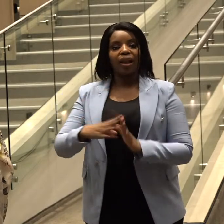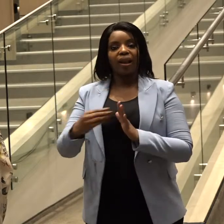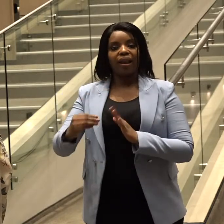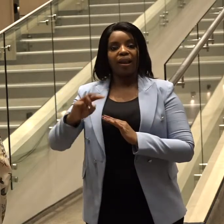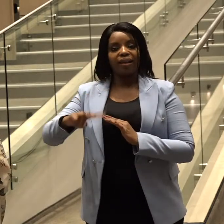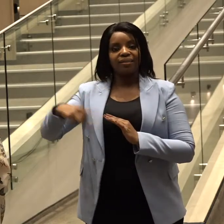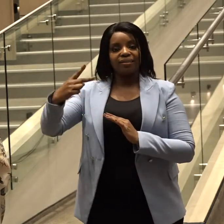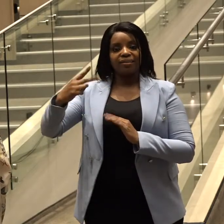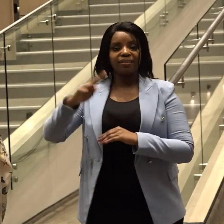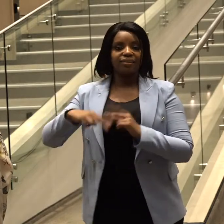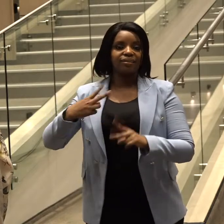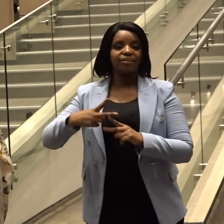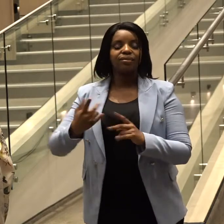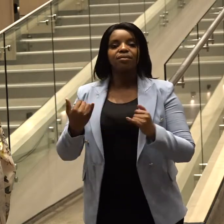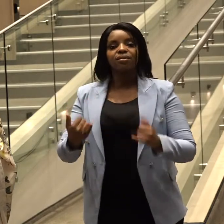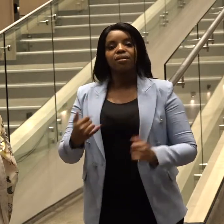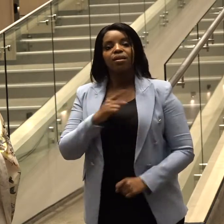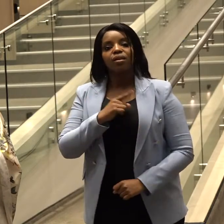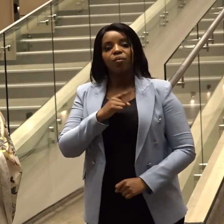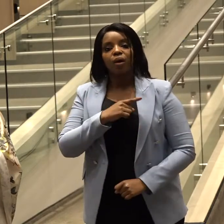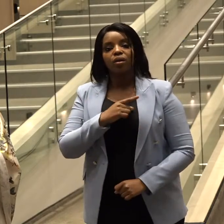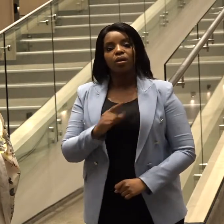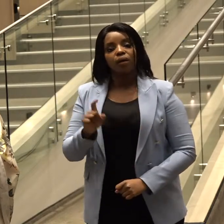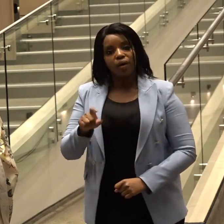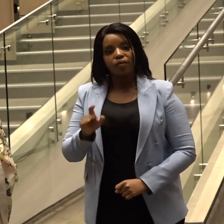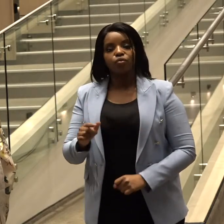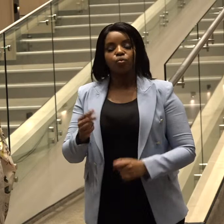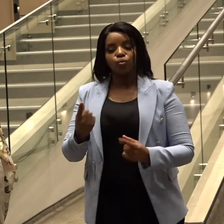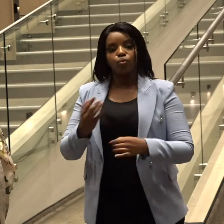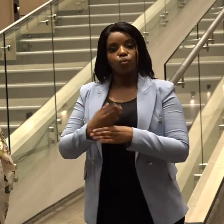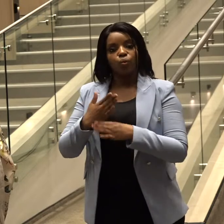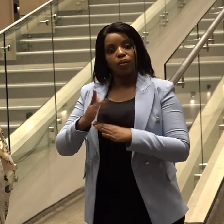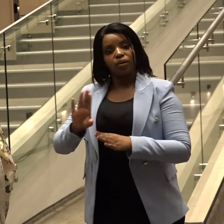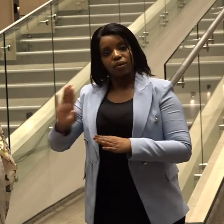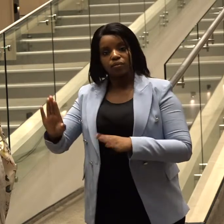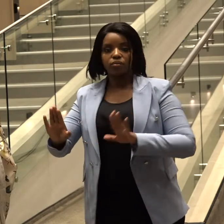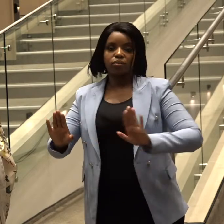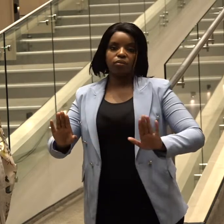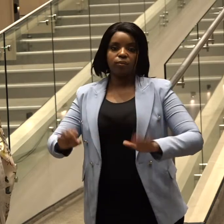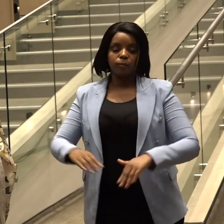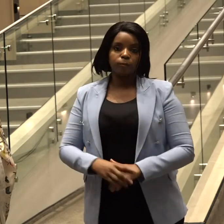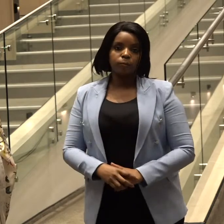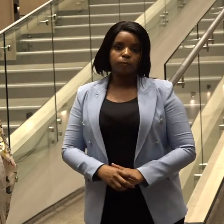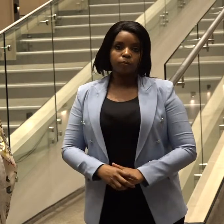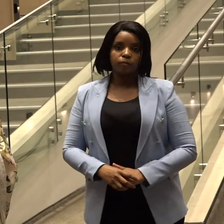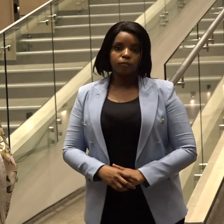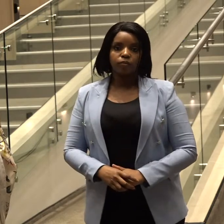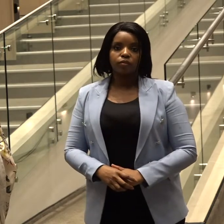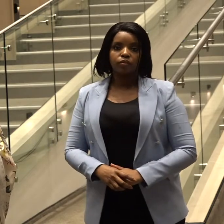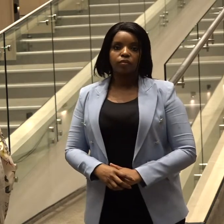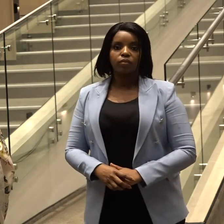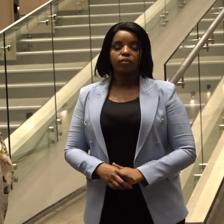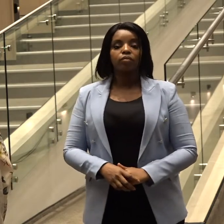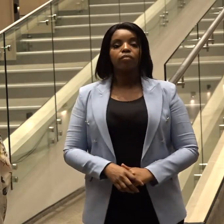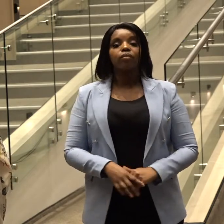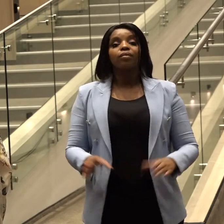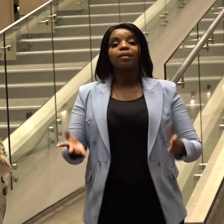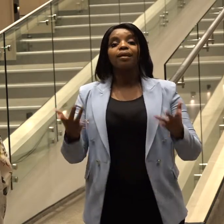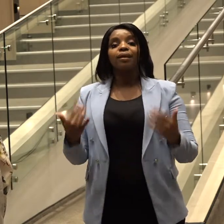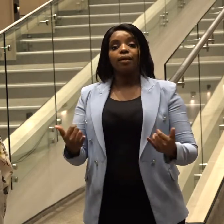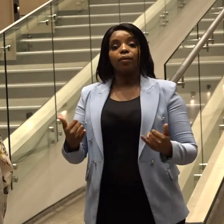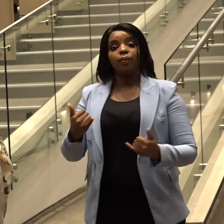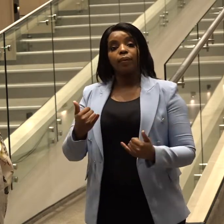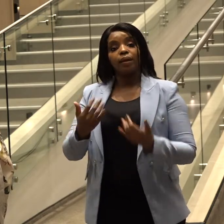railways if the regulator has to also perform this Duty over and above that um The Academy is